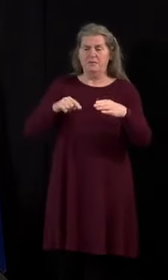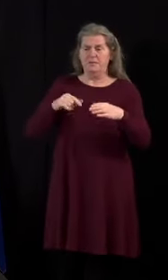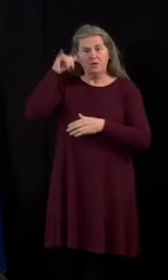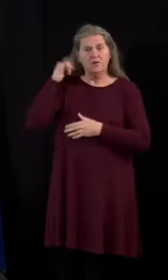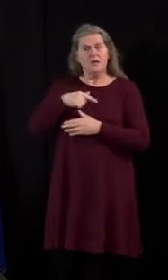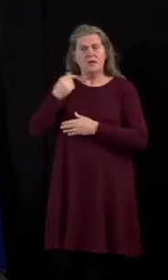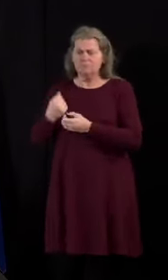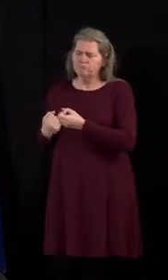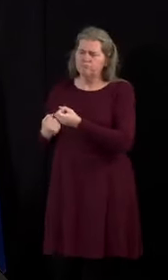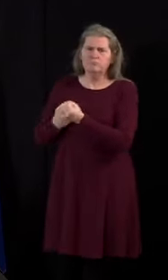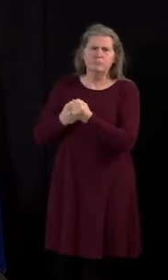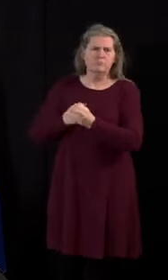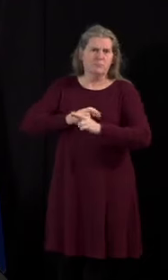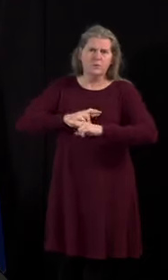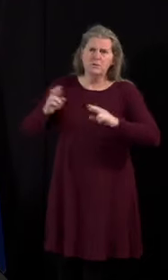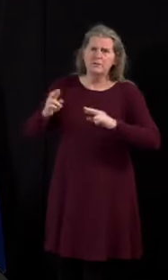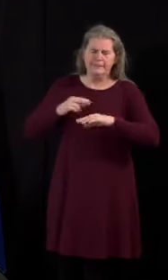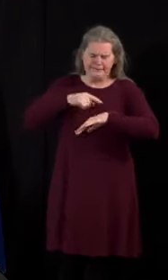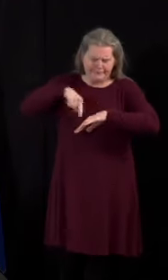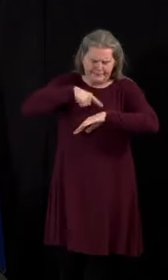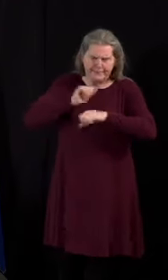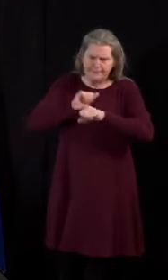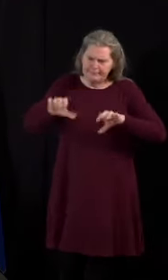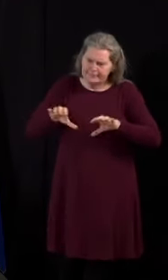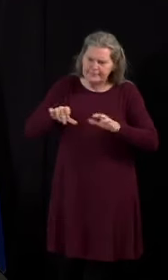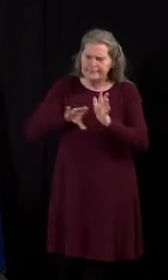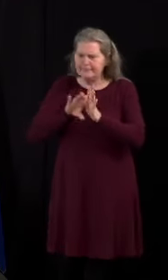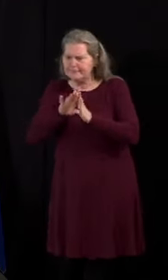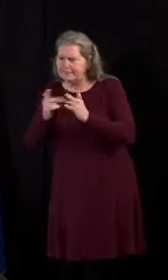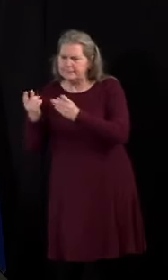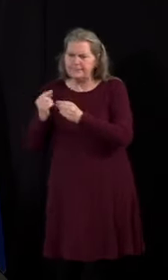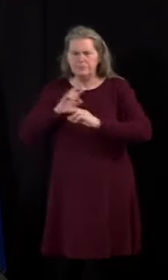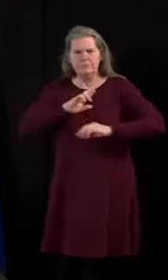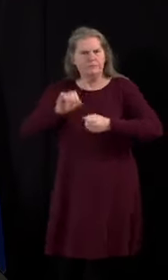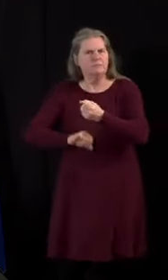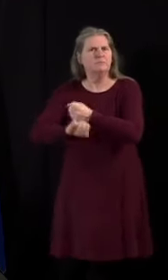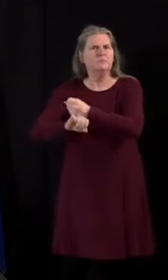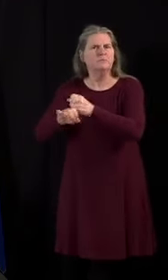stands by you and we are working around the clock in an effort to support you.